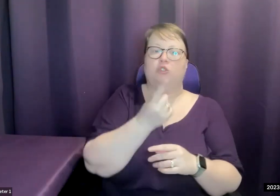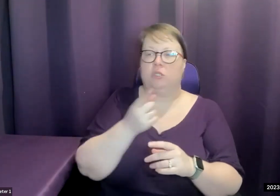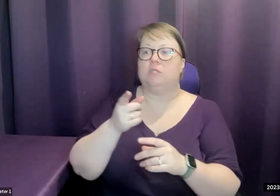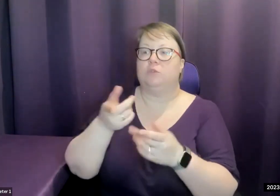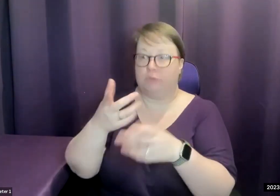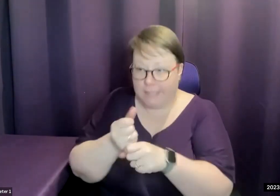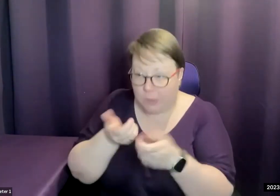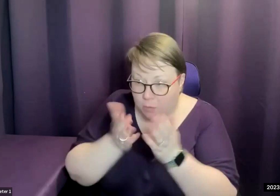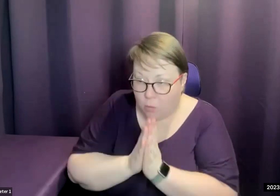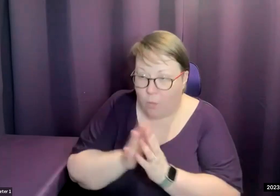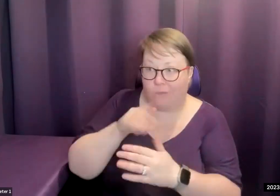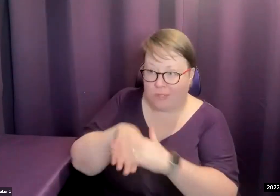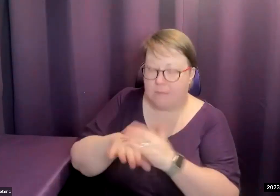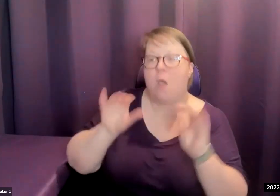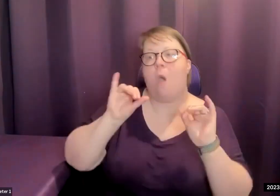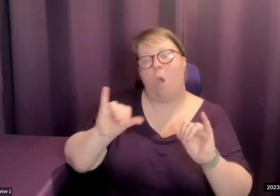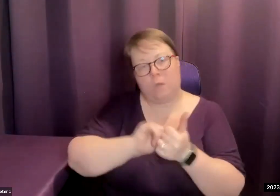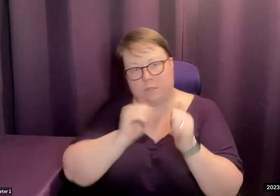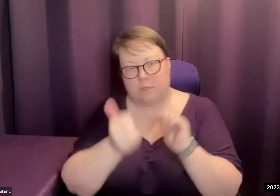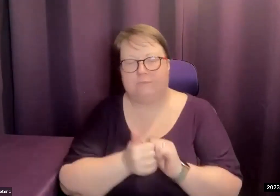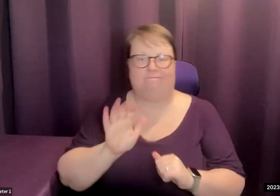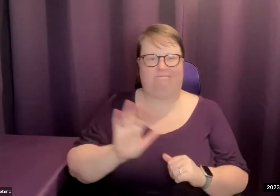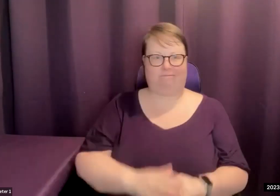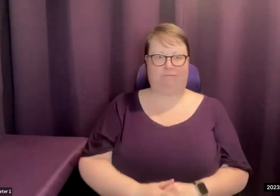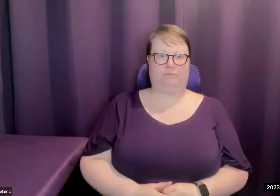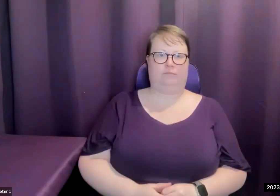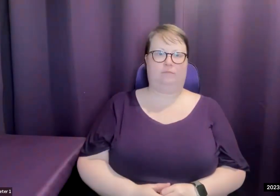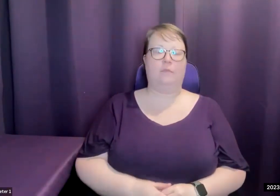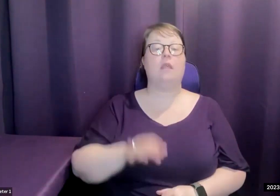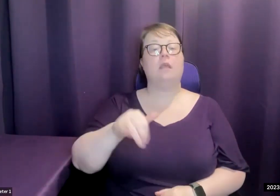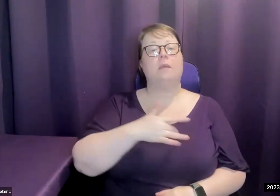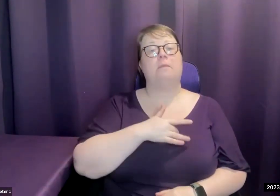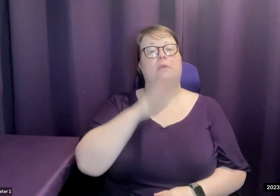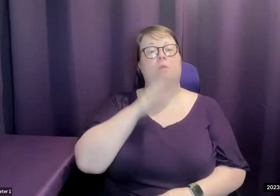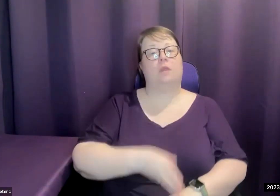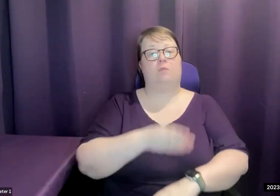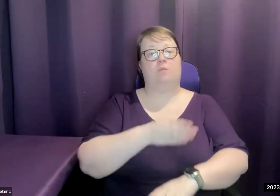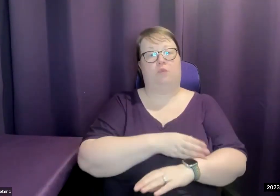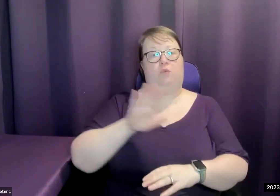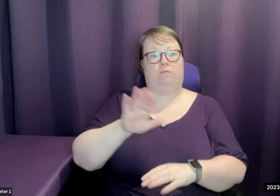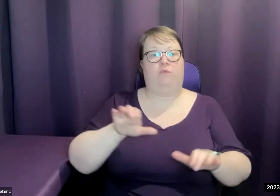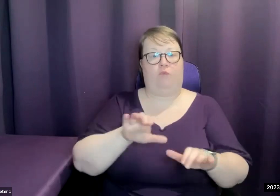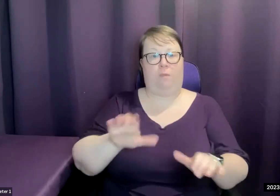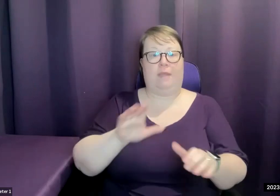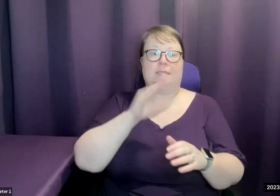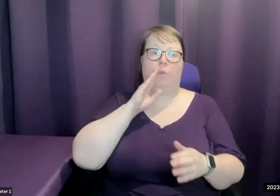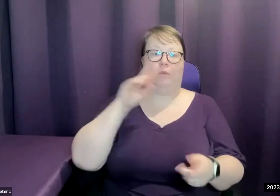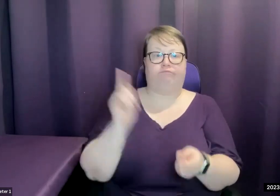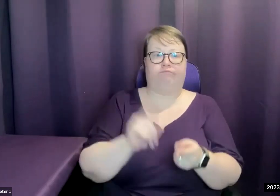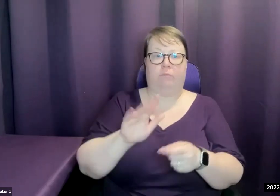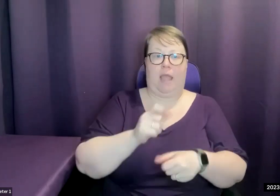Studies have also shown that universal design often improves performance for students with disabilities and reduces their time to graduation.